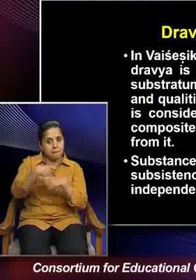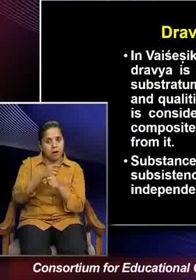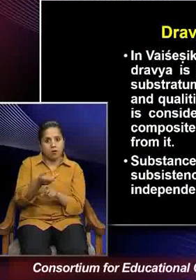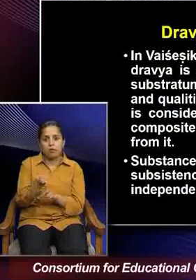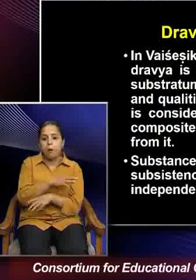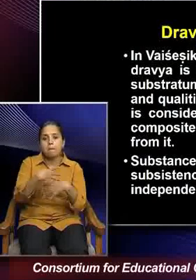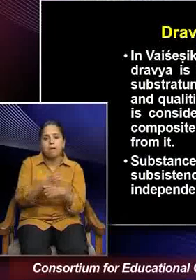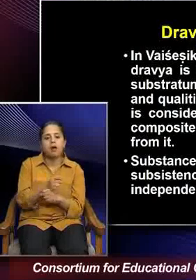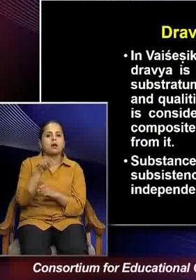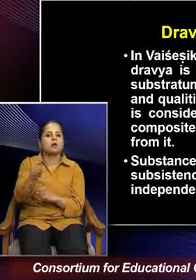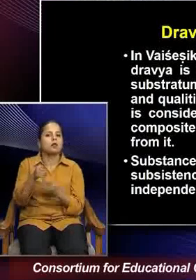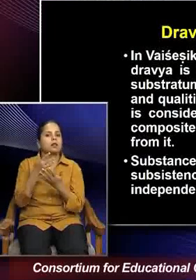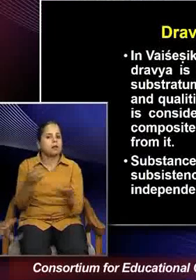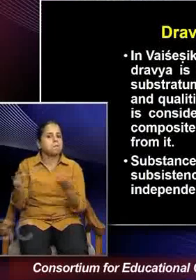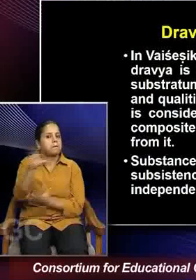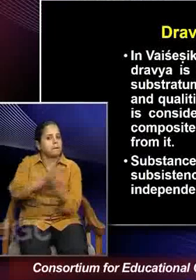it.